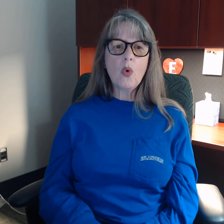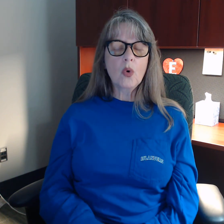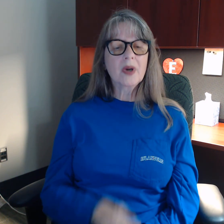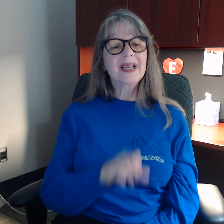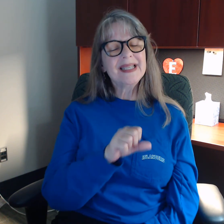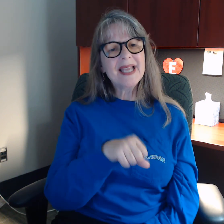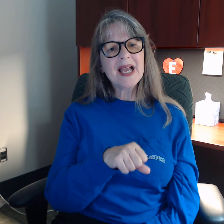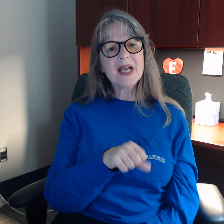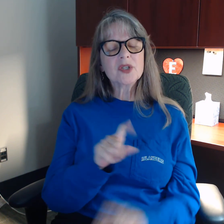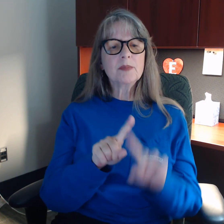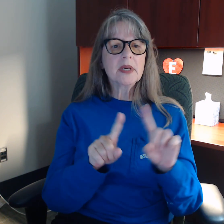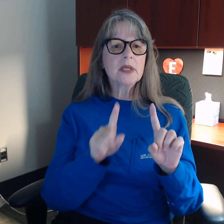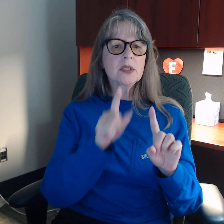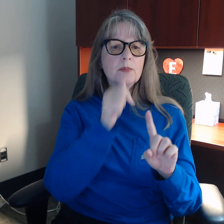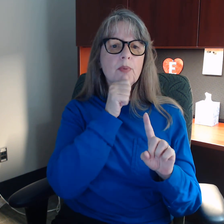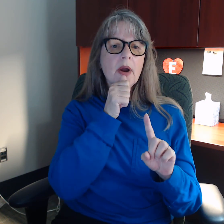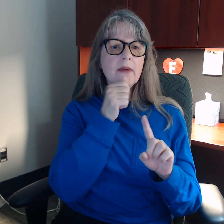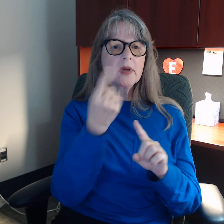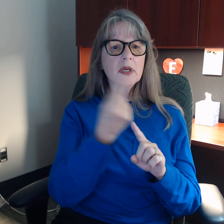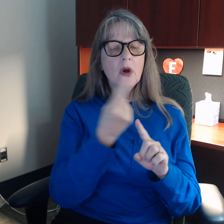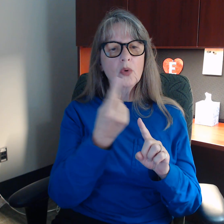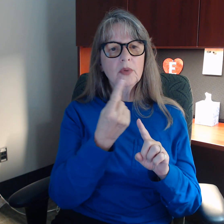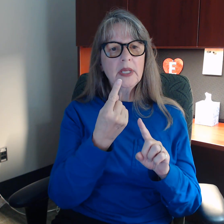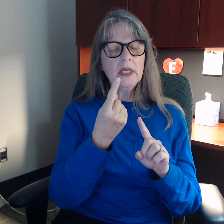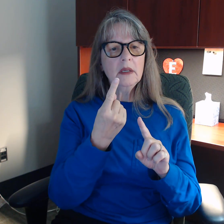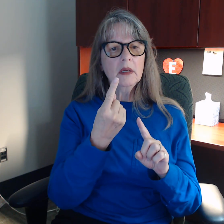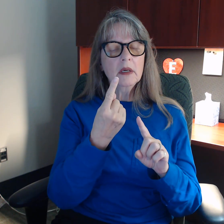or yes, but it's private, only,